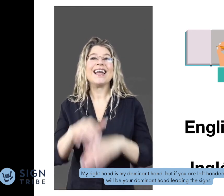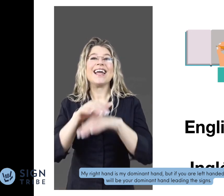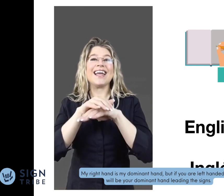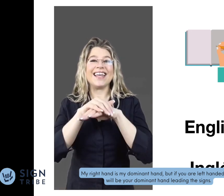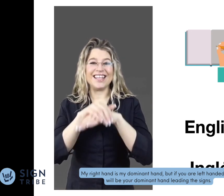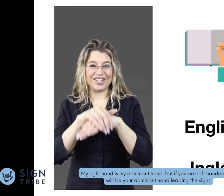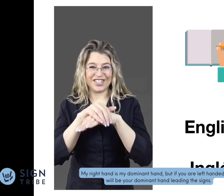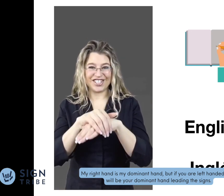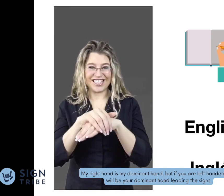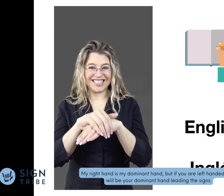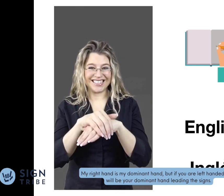English.